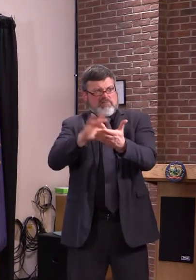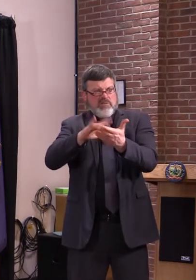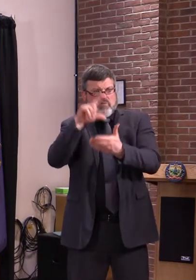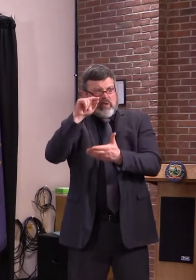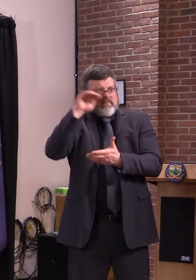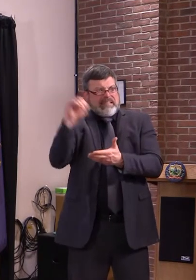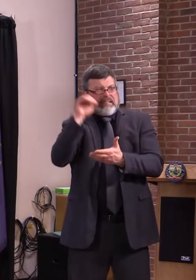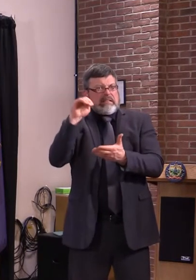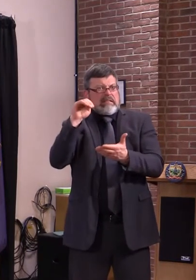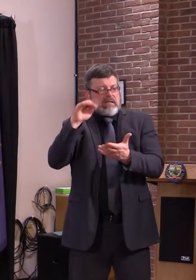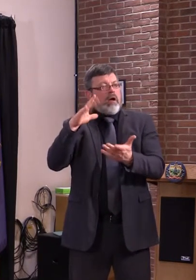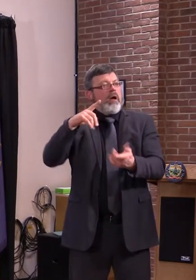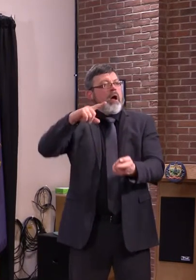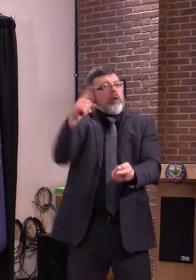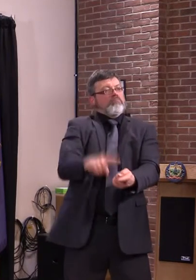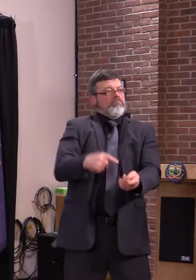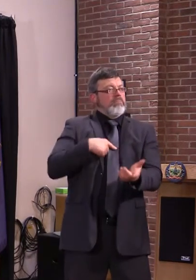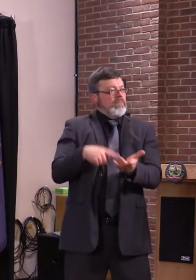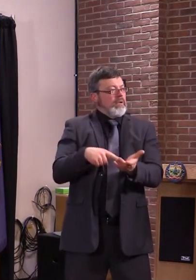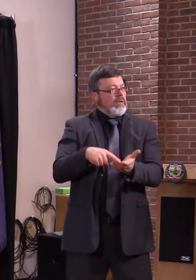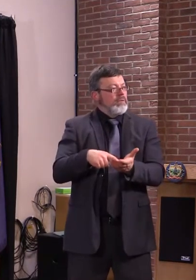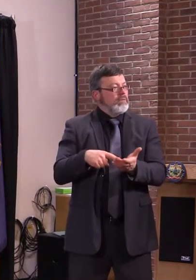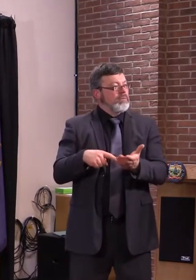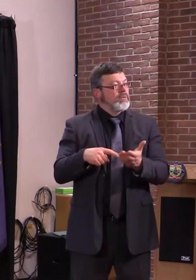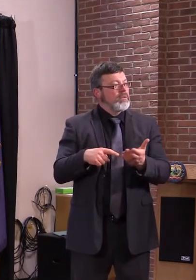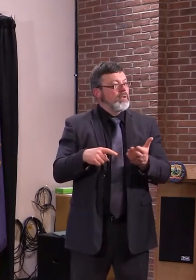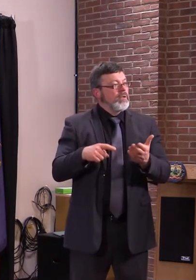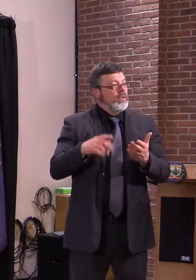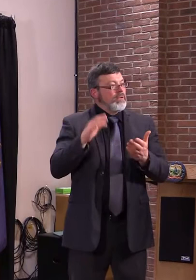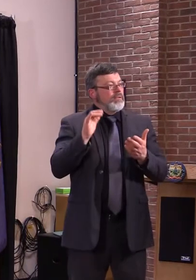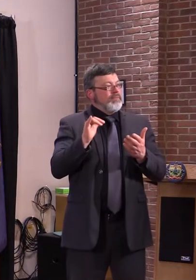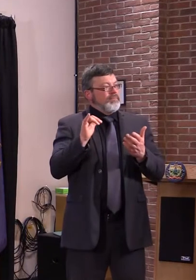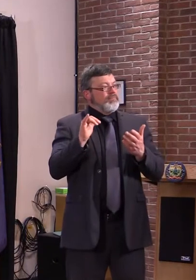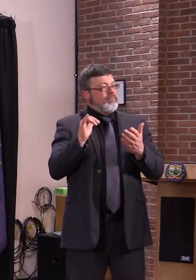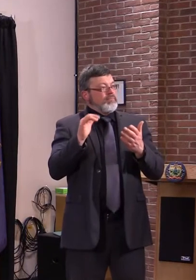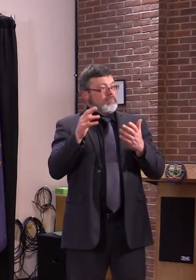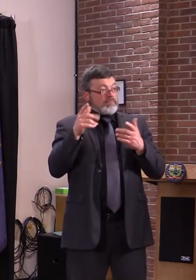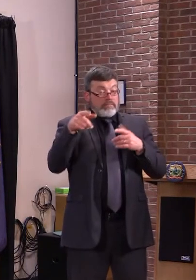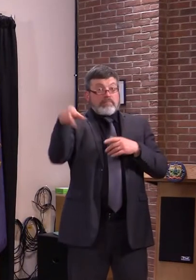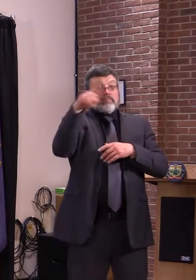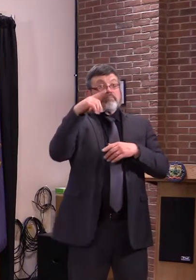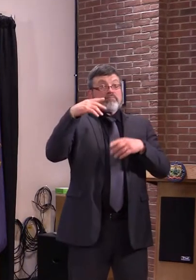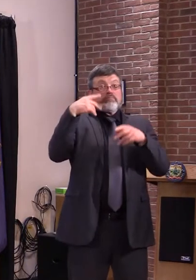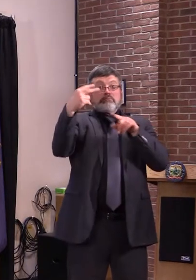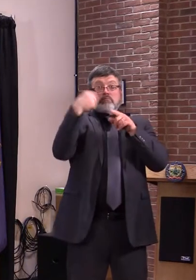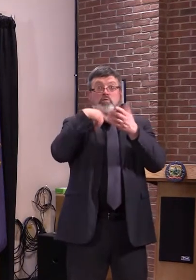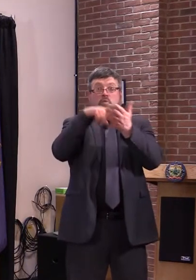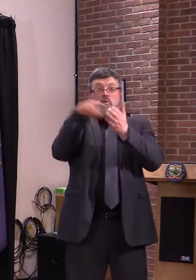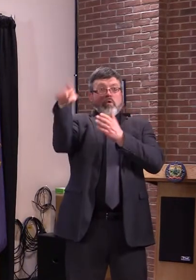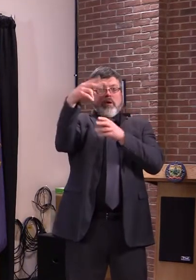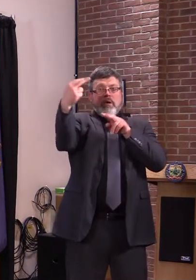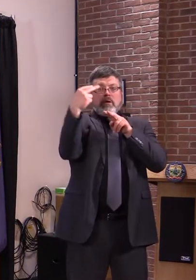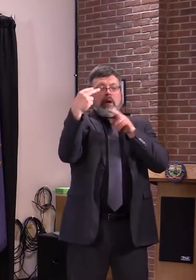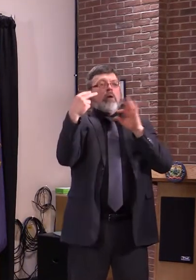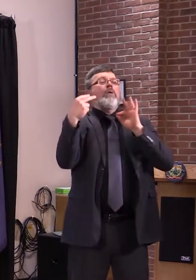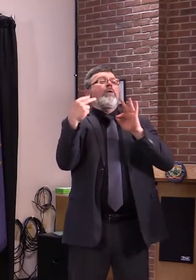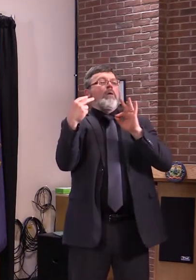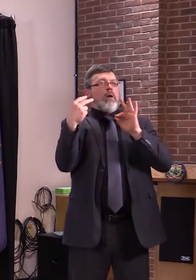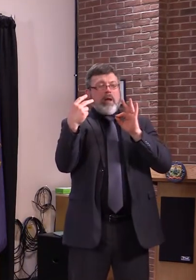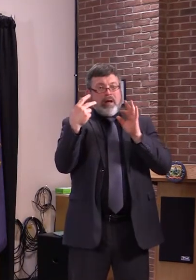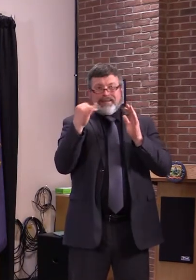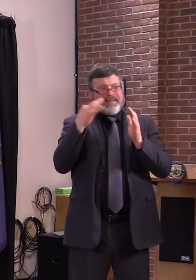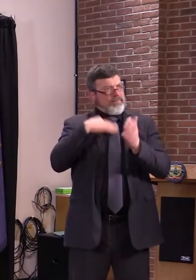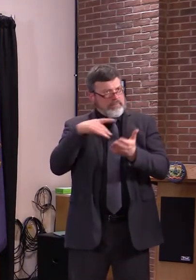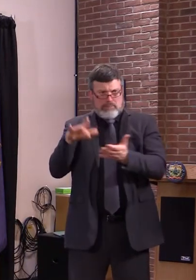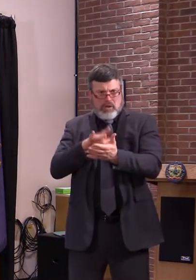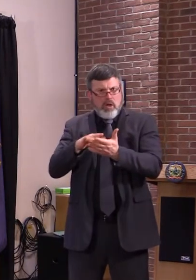to our creditors, the credit rating agencies, that financial sustainability is a top